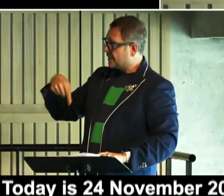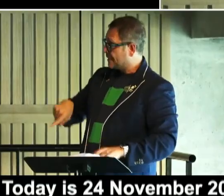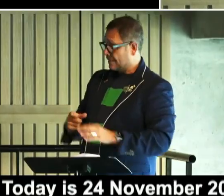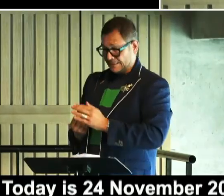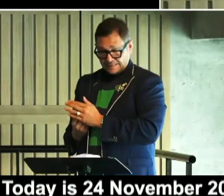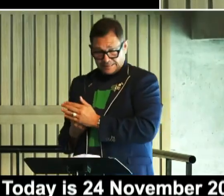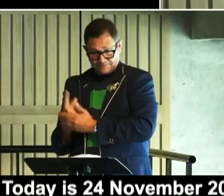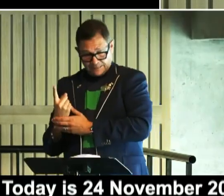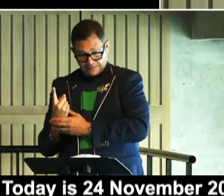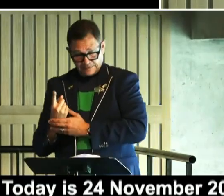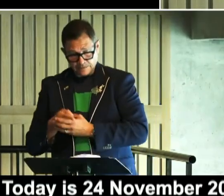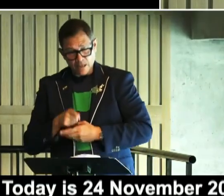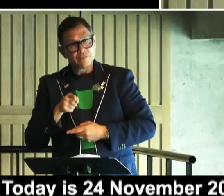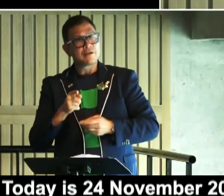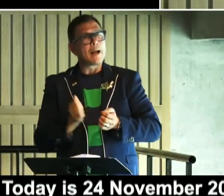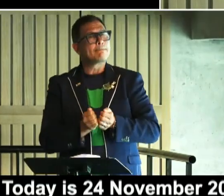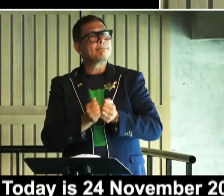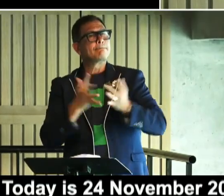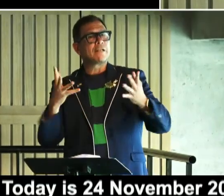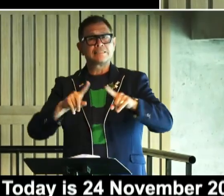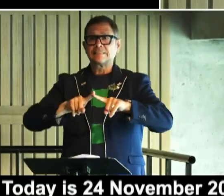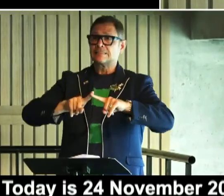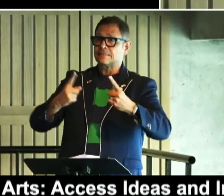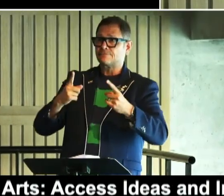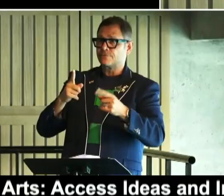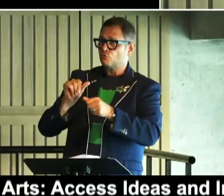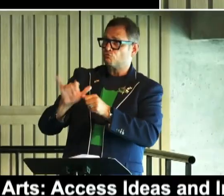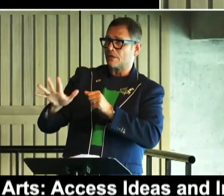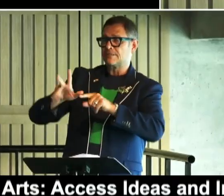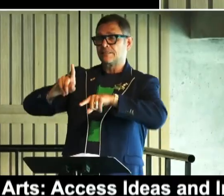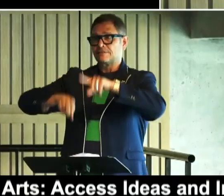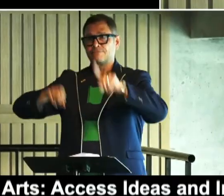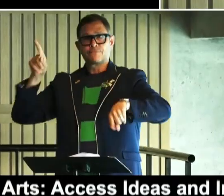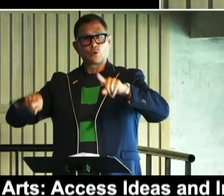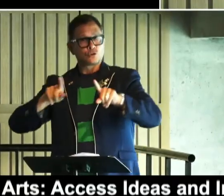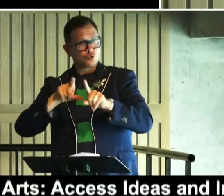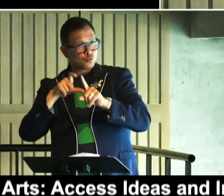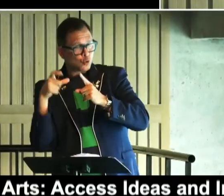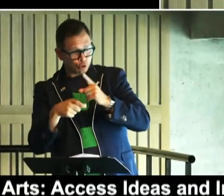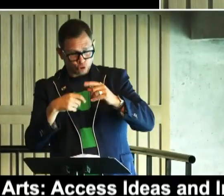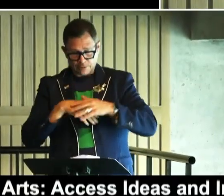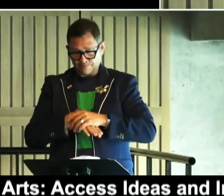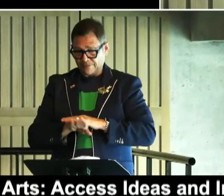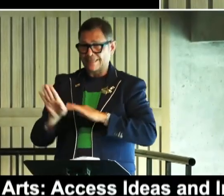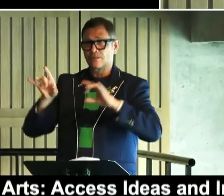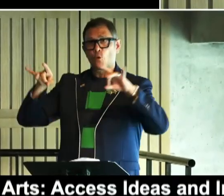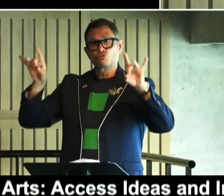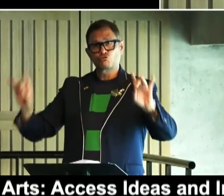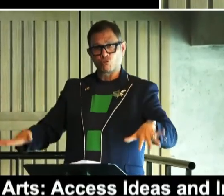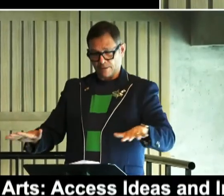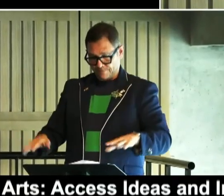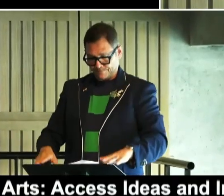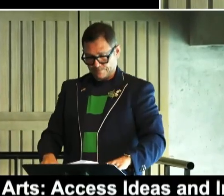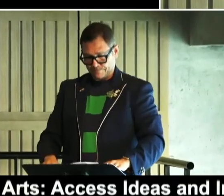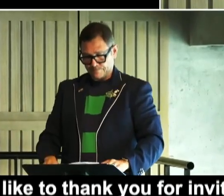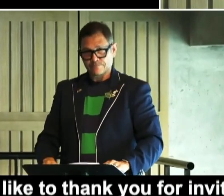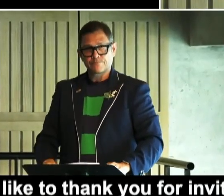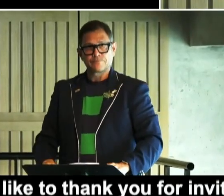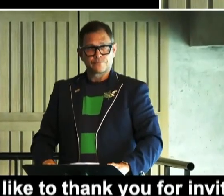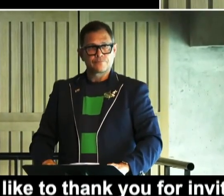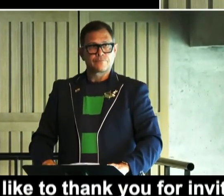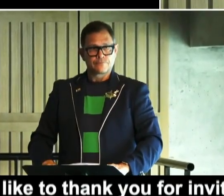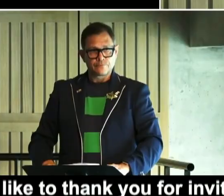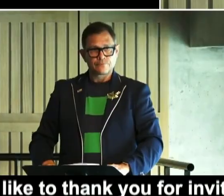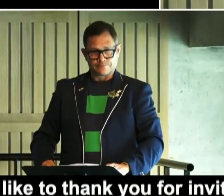And I'd like to thank you for inviting me to this event. There are many different cultures and great diversity in